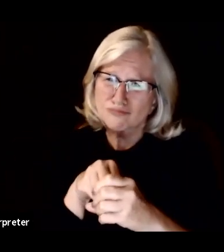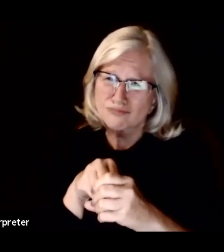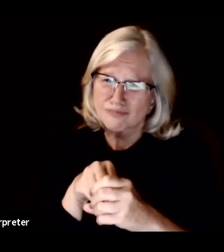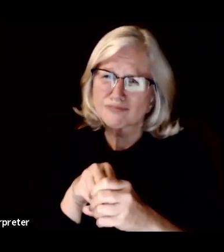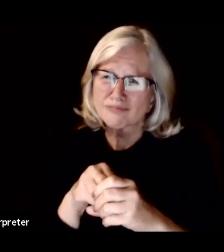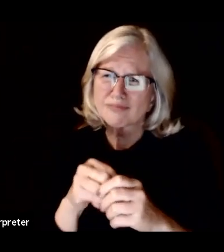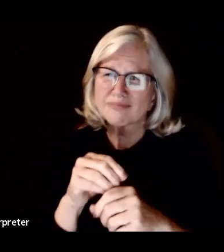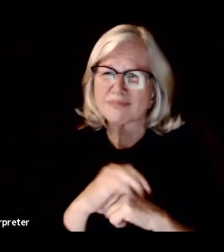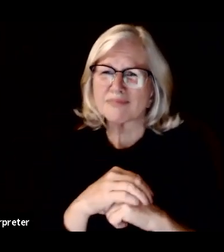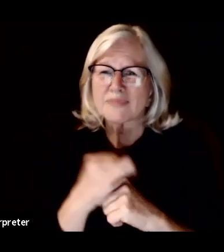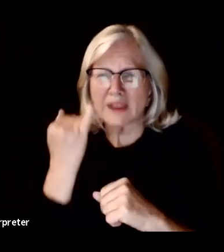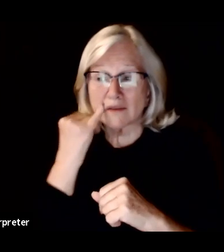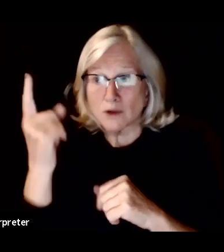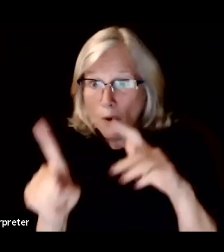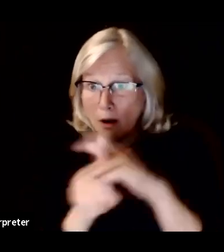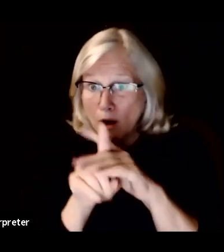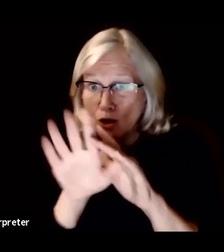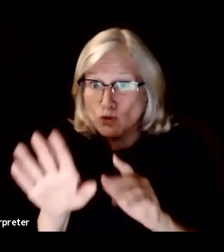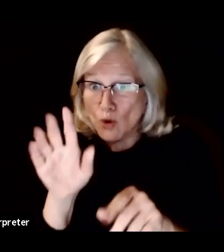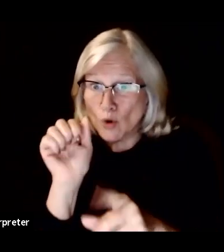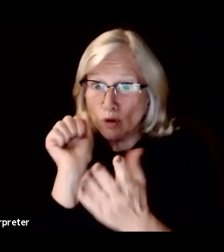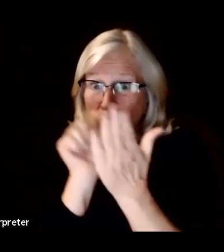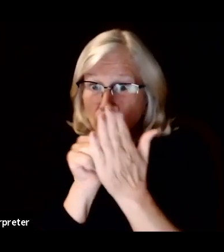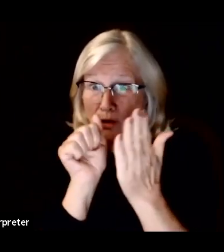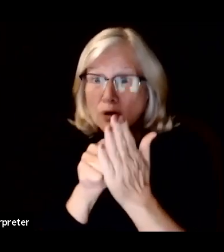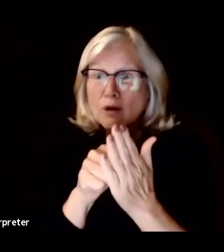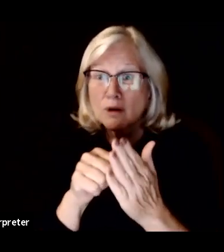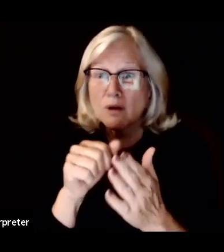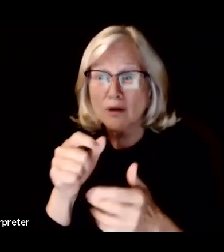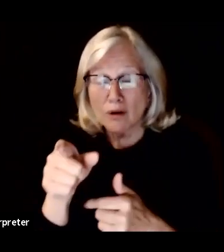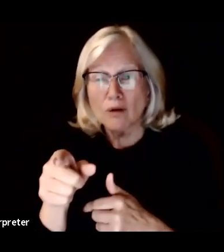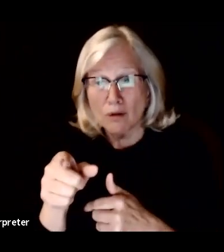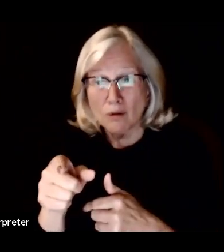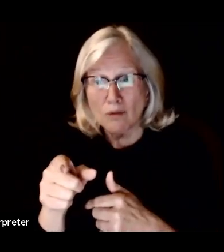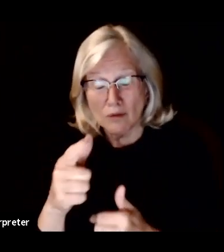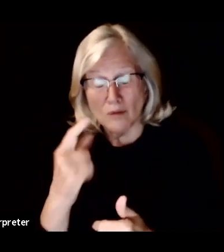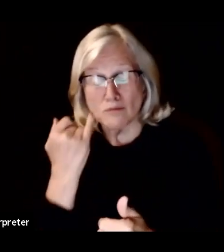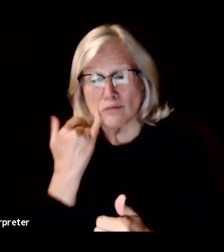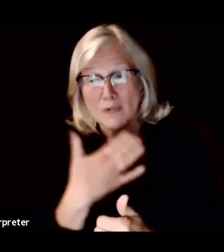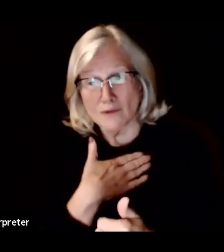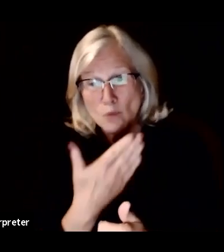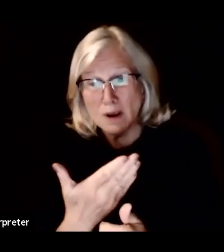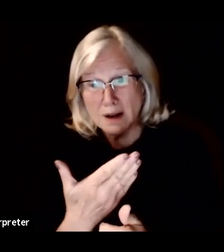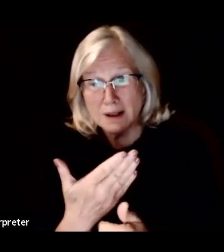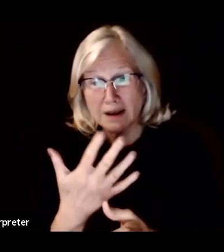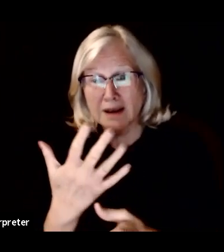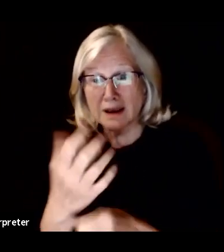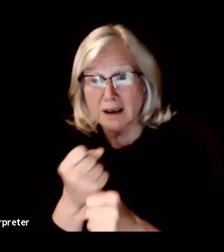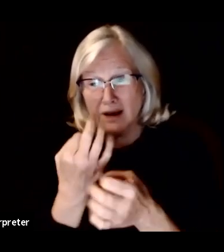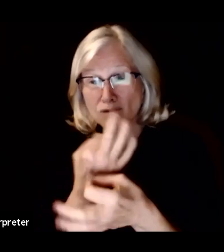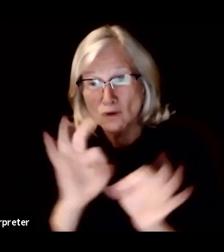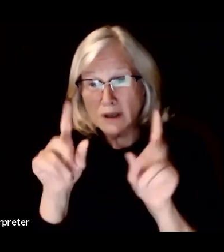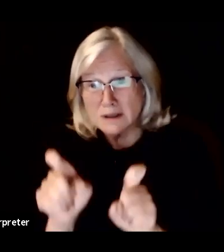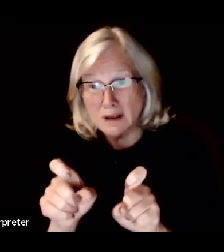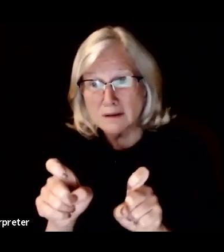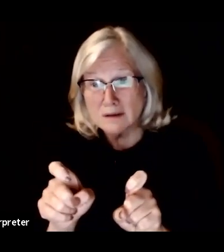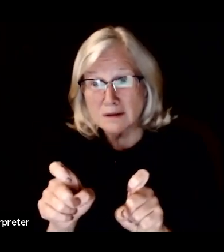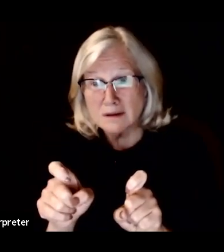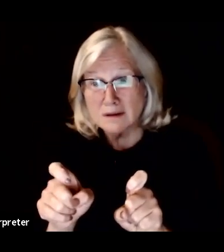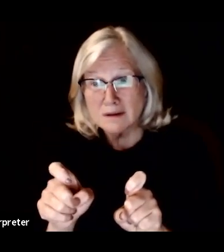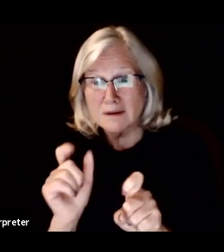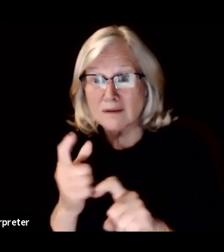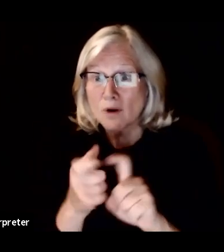you can get the free COVID-19 test, but from our perspective, really